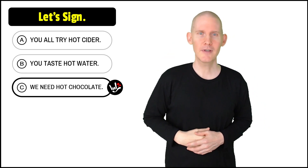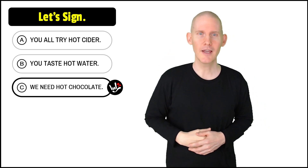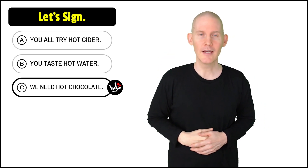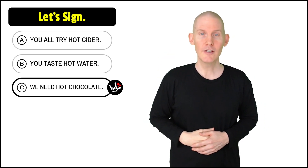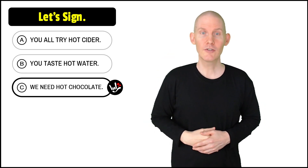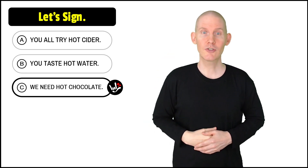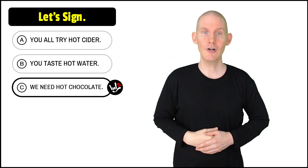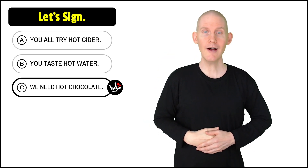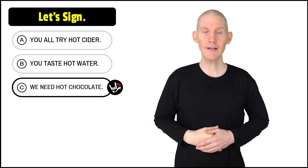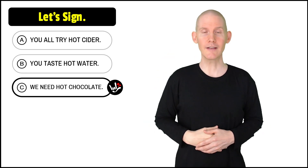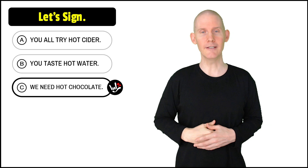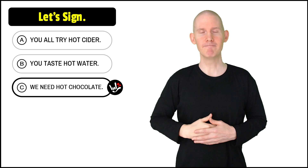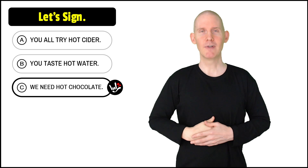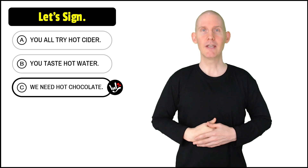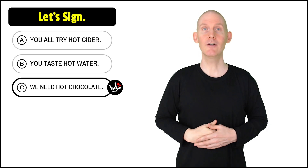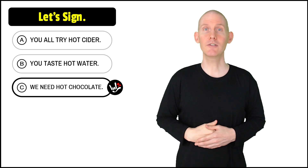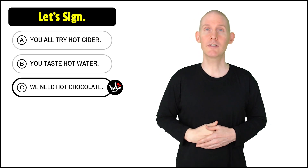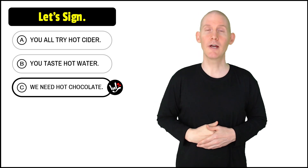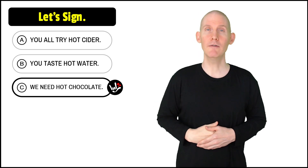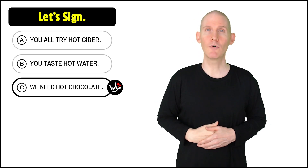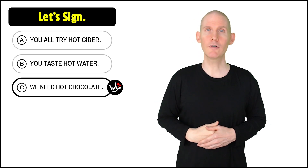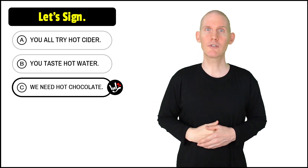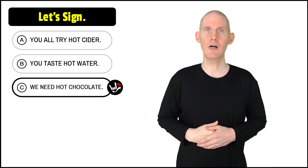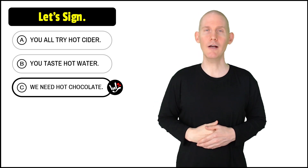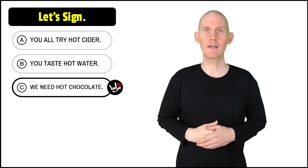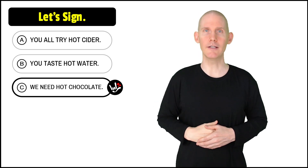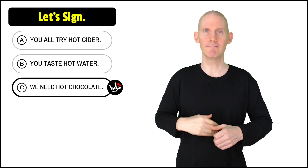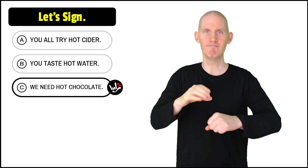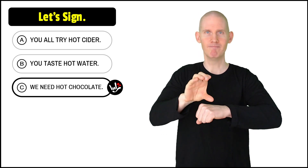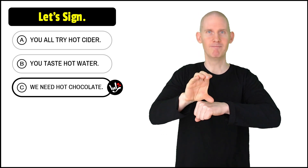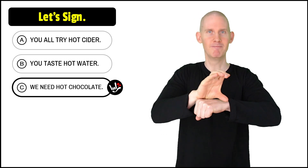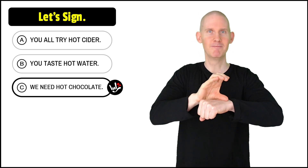Okay, chocolate. Here's a sign for chocolate.